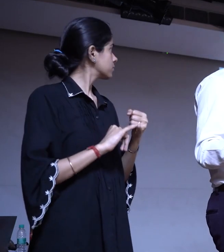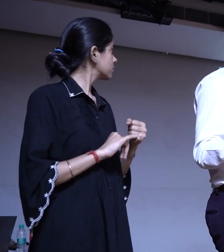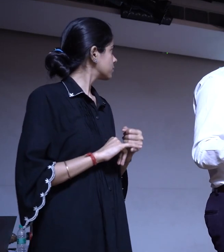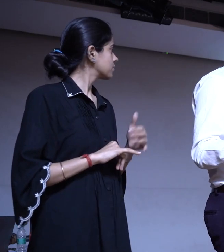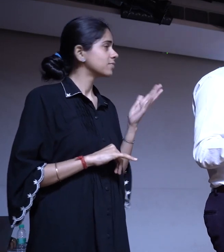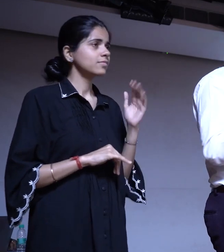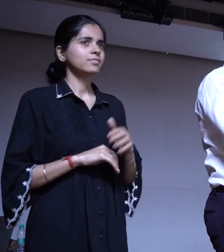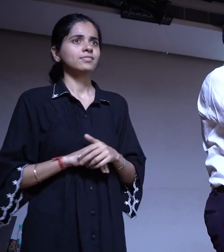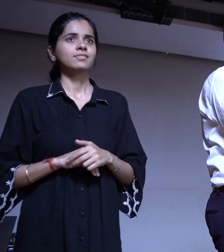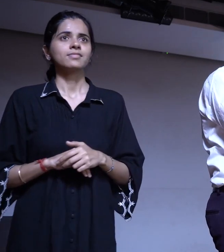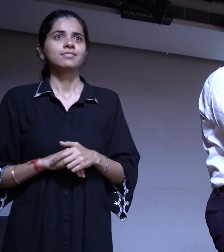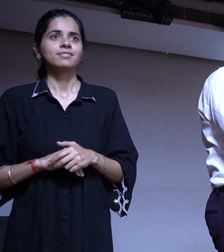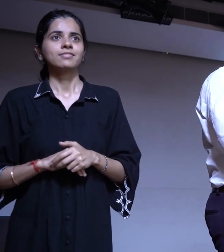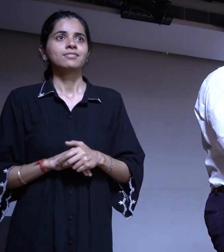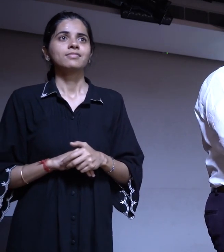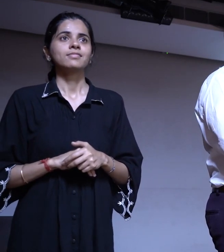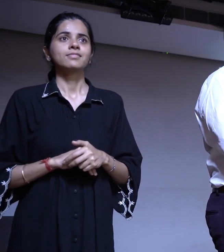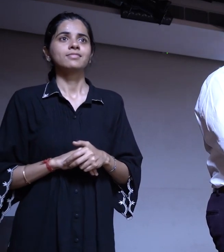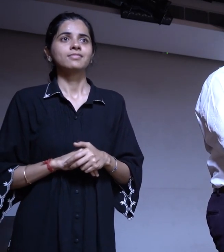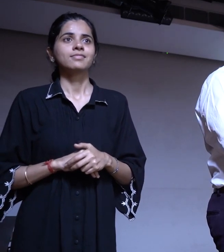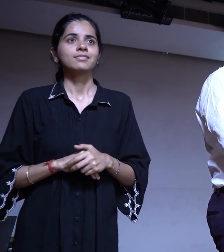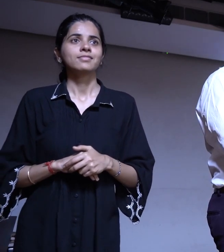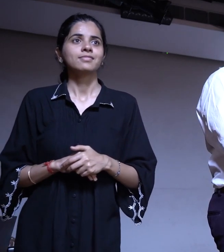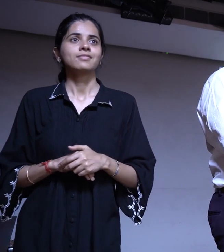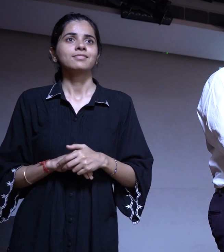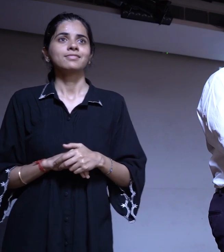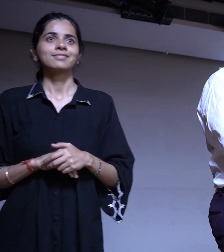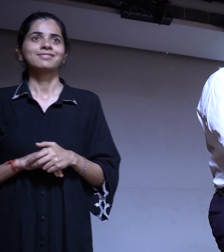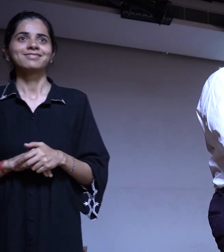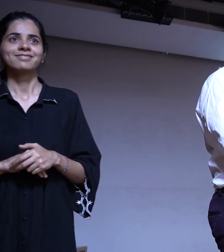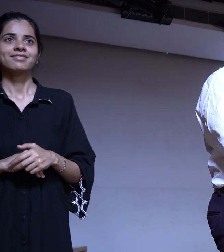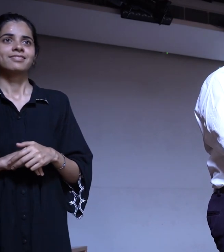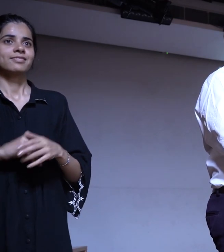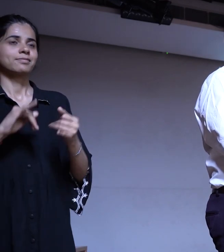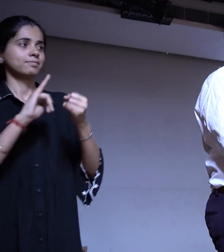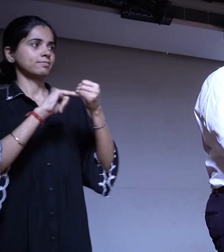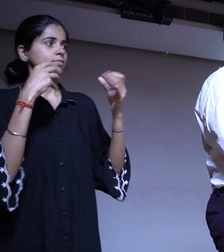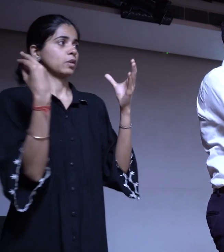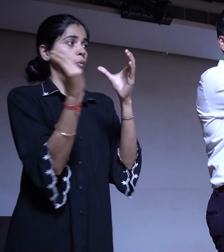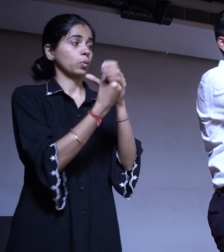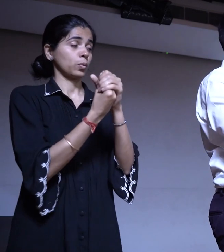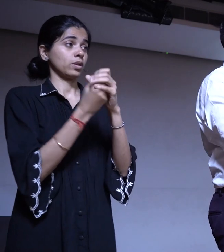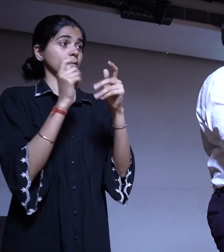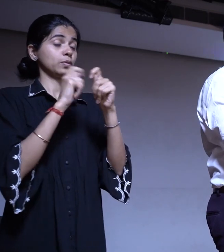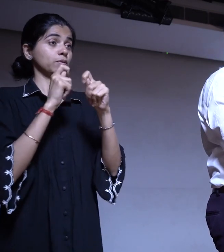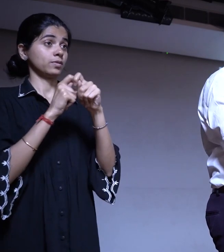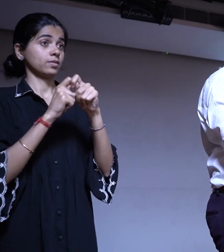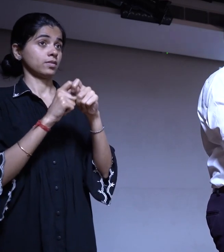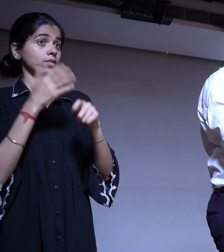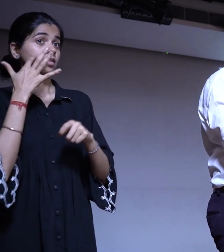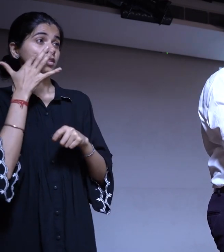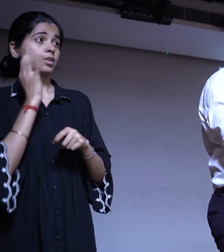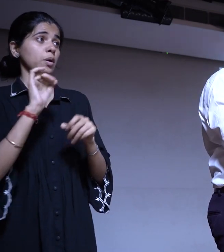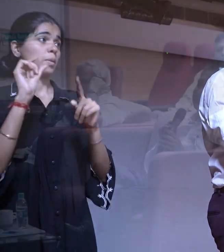observation yeah I guess it was very interesting session and uh there are lot of things we can do together and really very